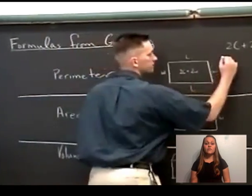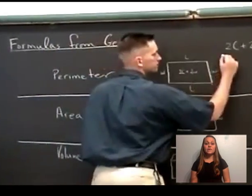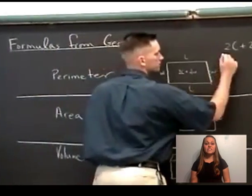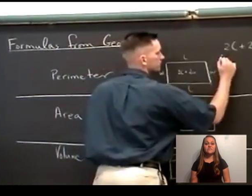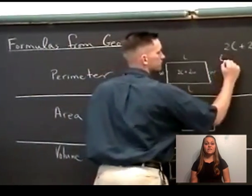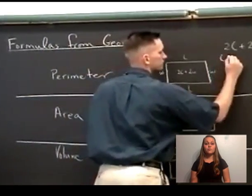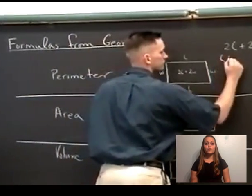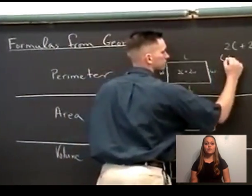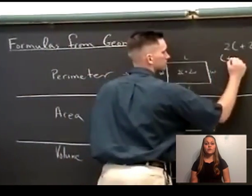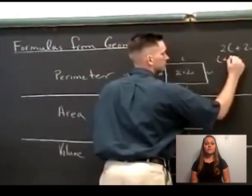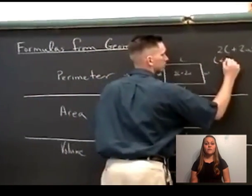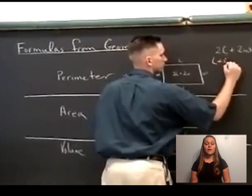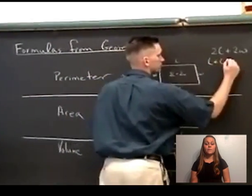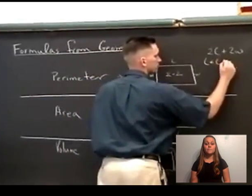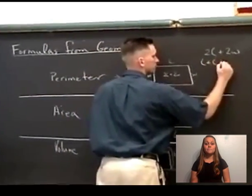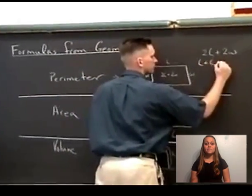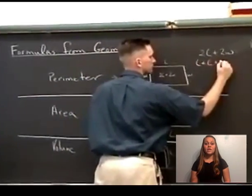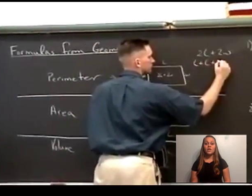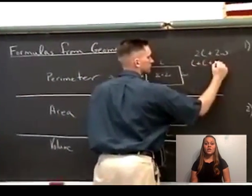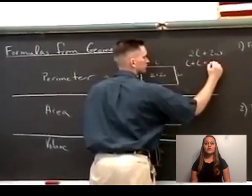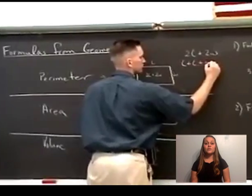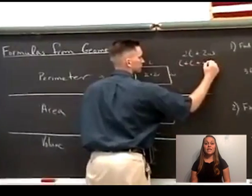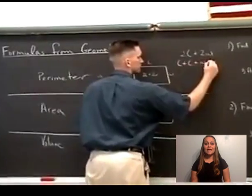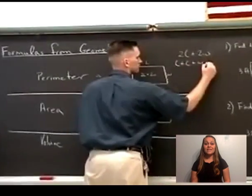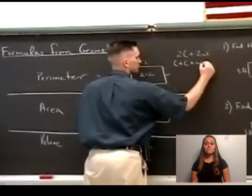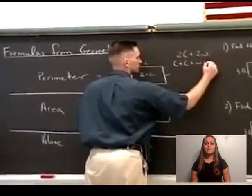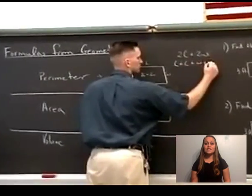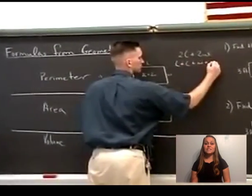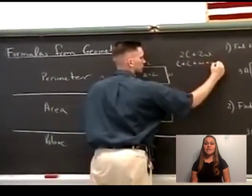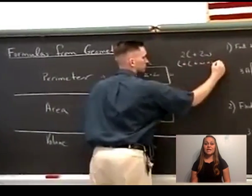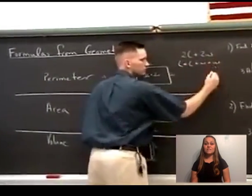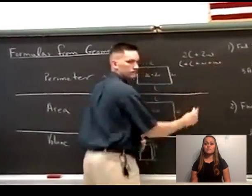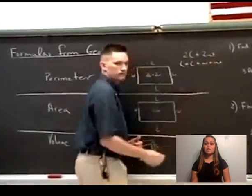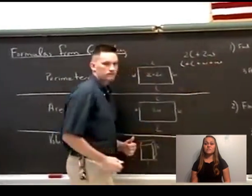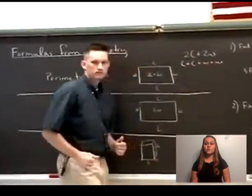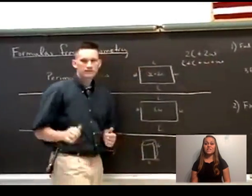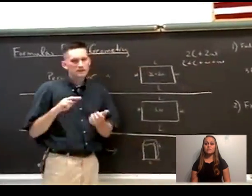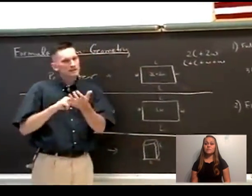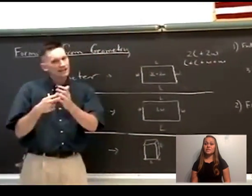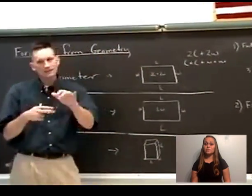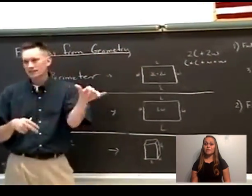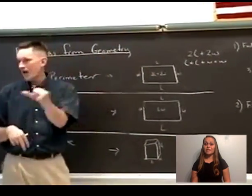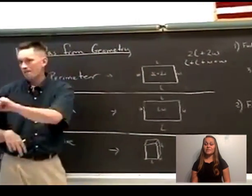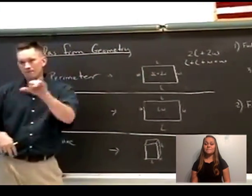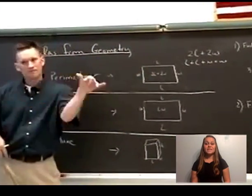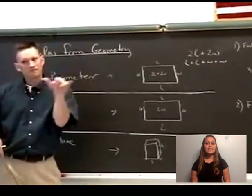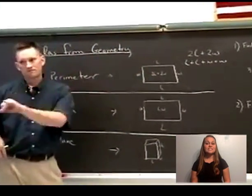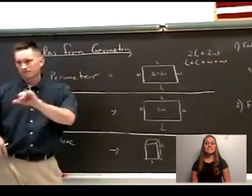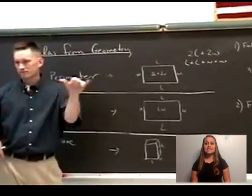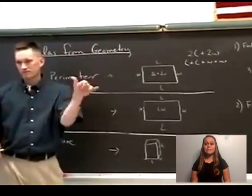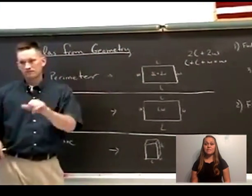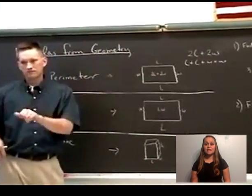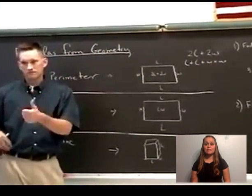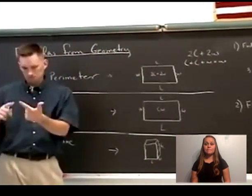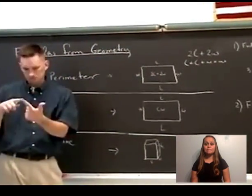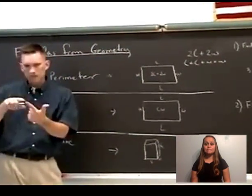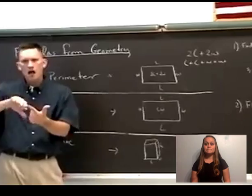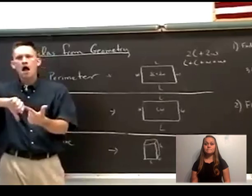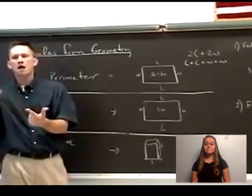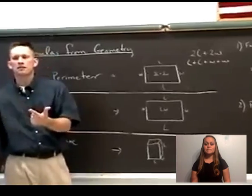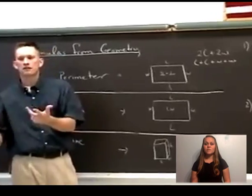There are other ways to find the perimeter as well. You can do length plus width plus width. It's the same